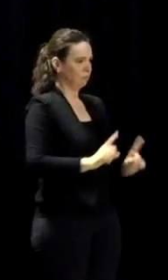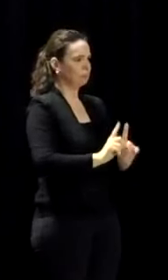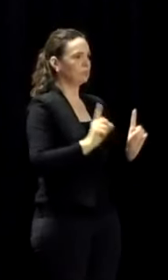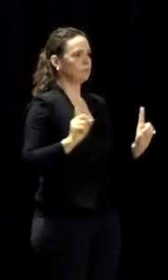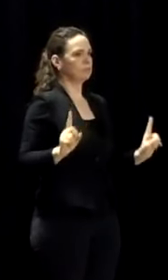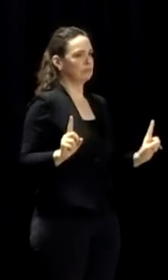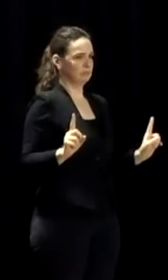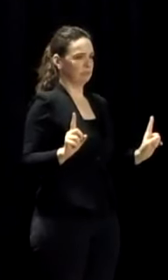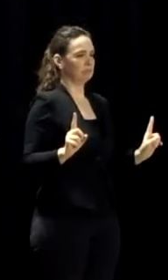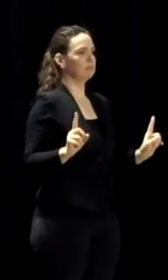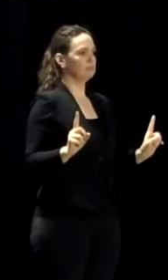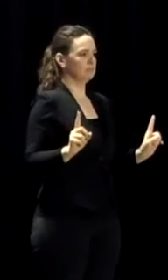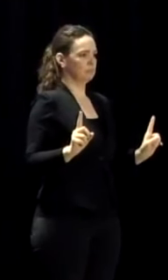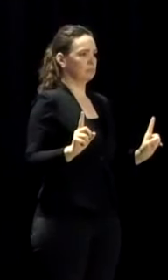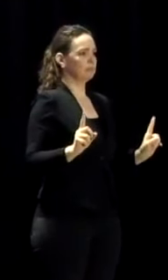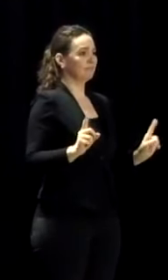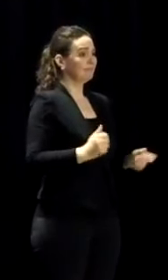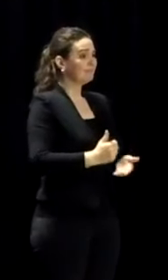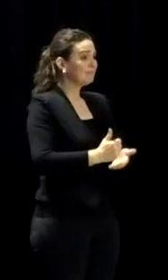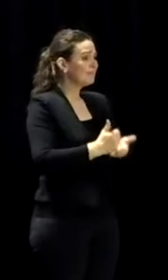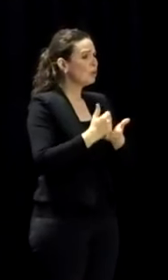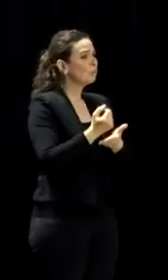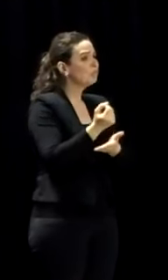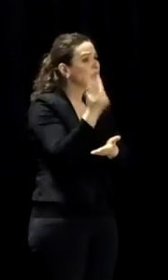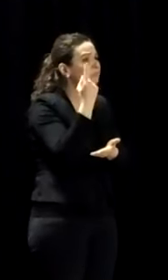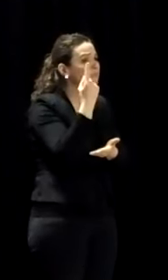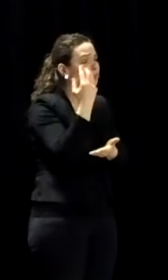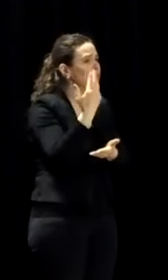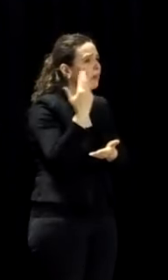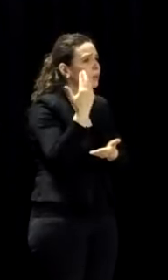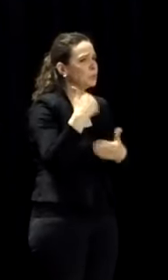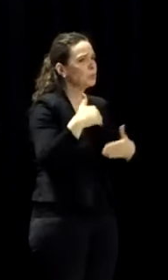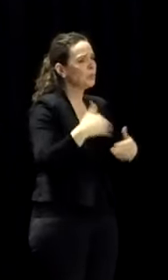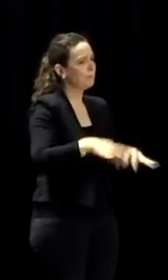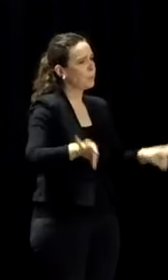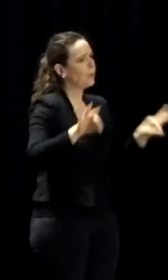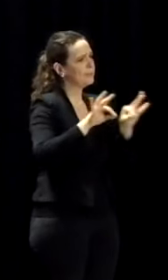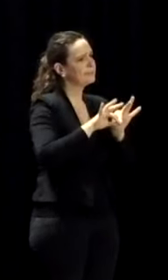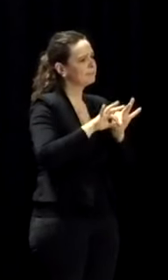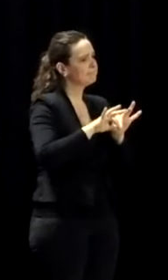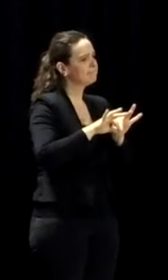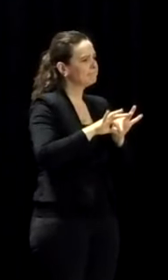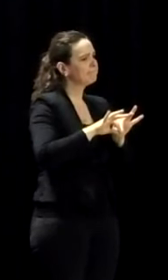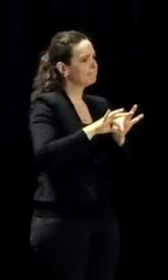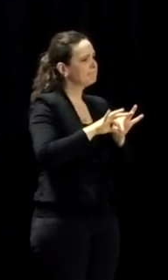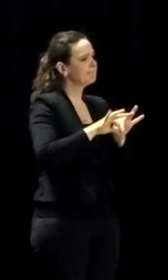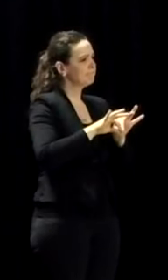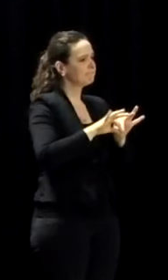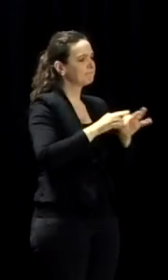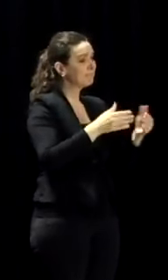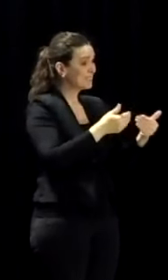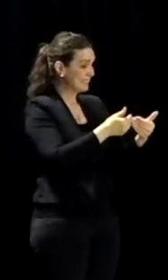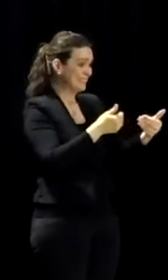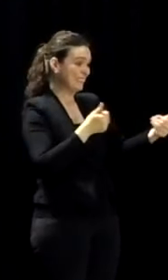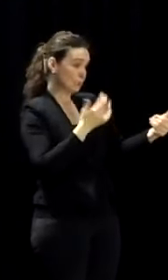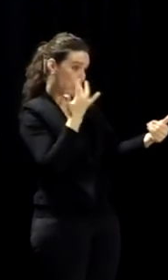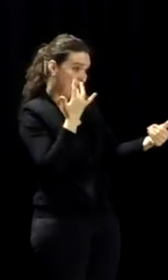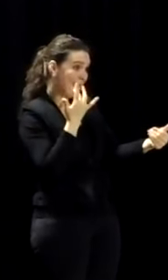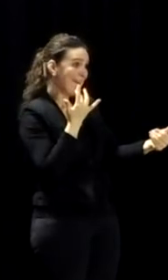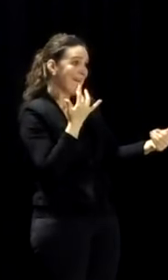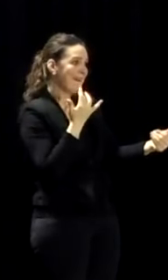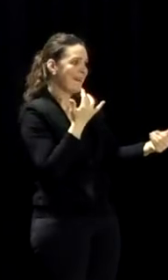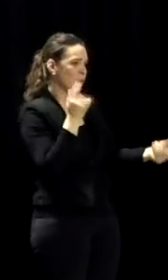help us understand the importance of social distancing, because social distancing in its best continues to help to flatten the